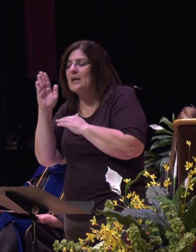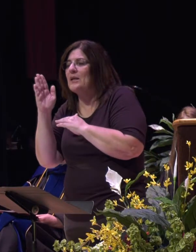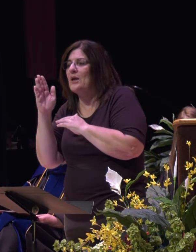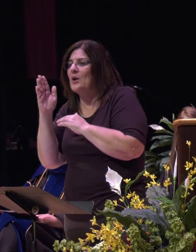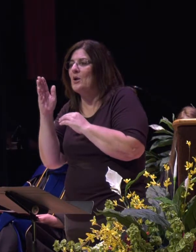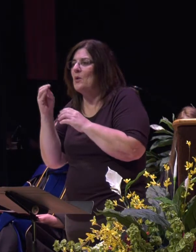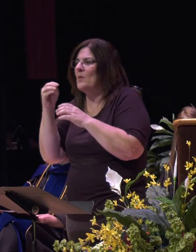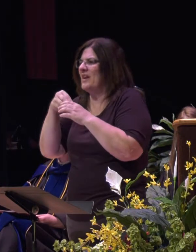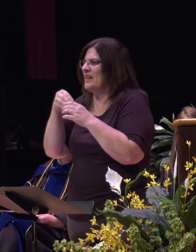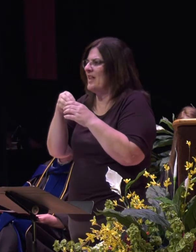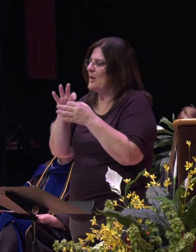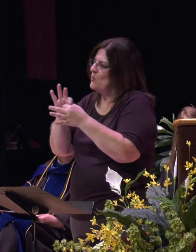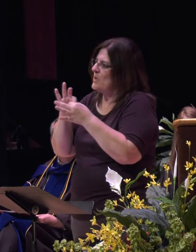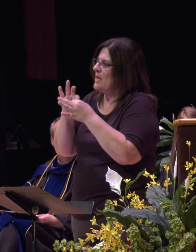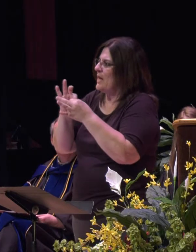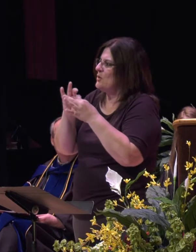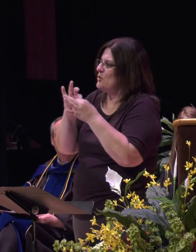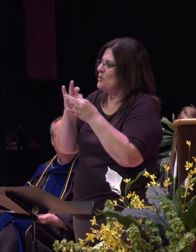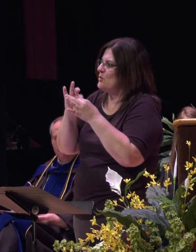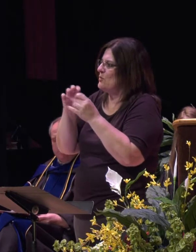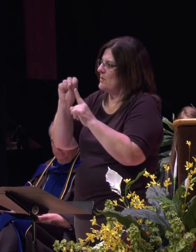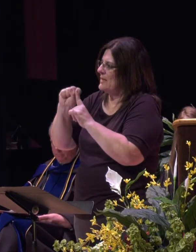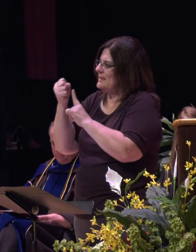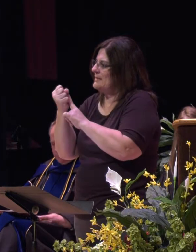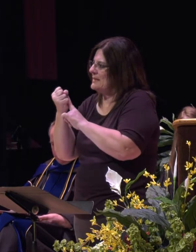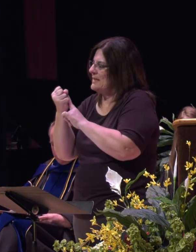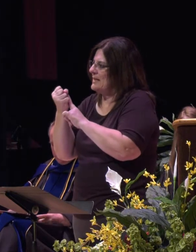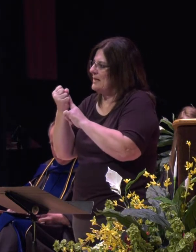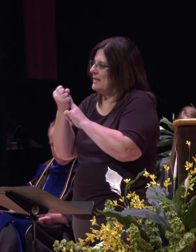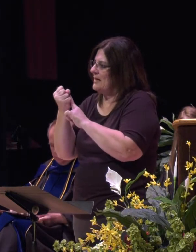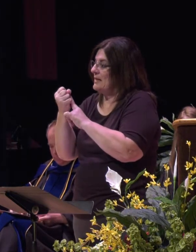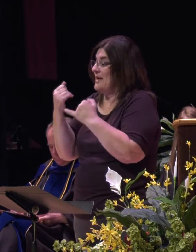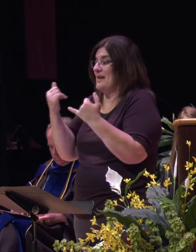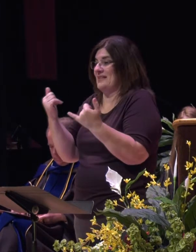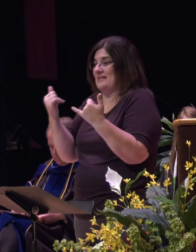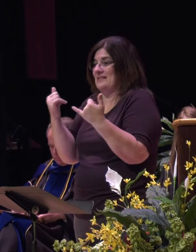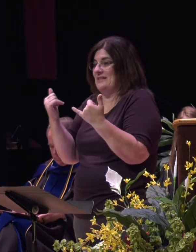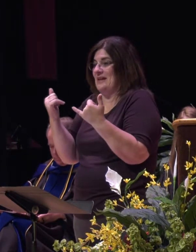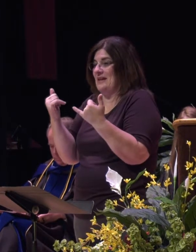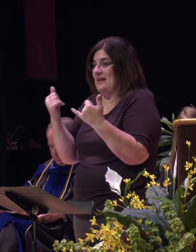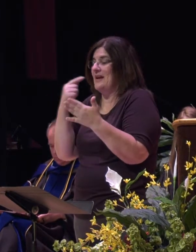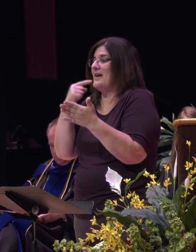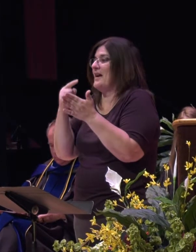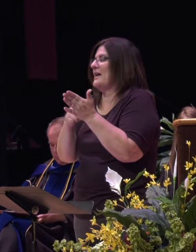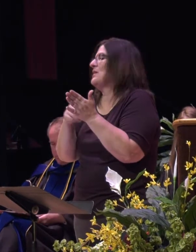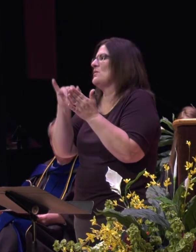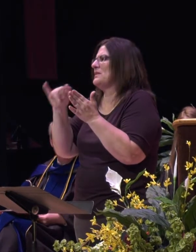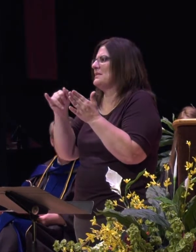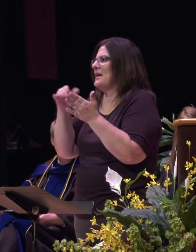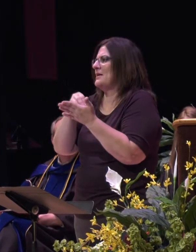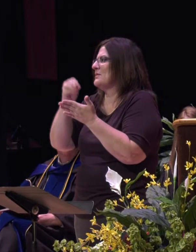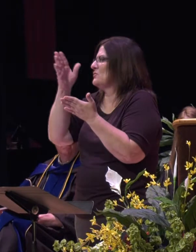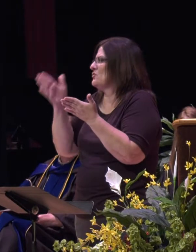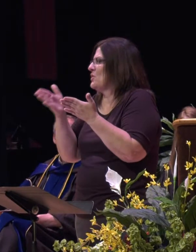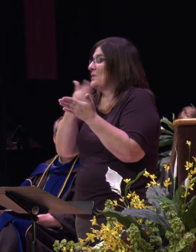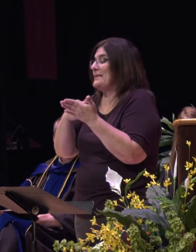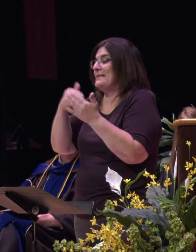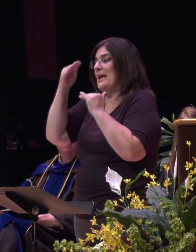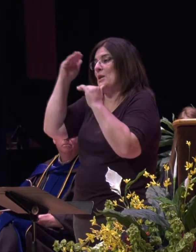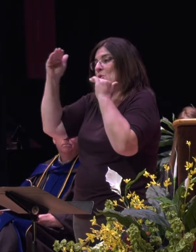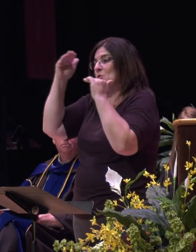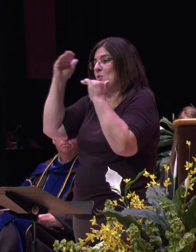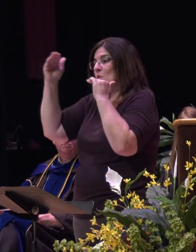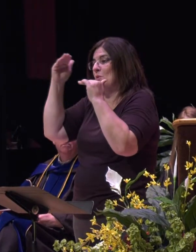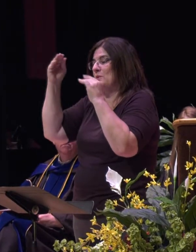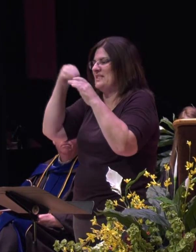relational type setting as we passed by on the sidewalk. And yet today, I notice students and adults